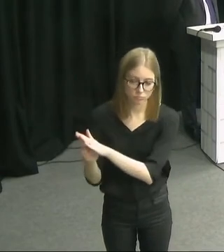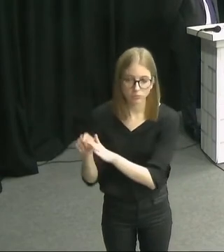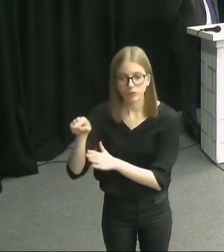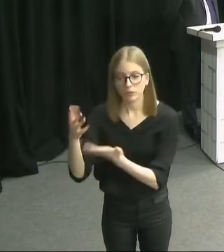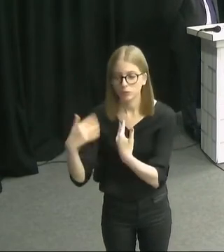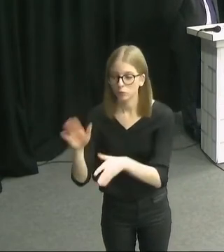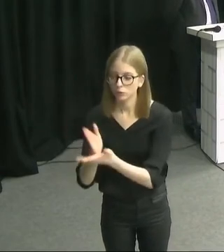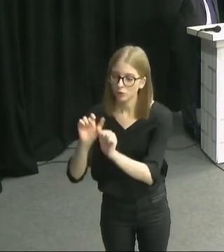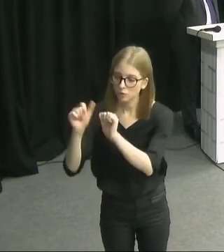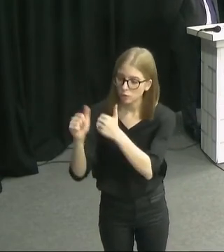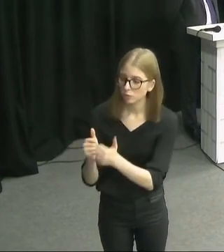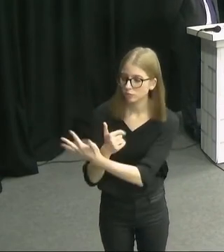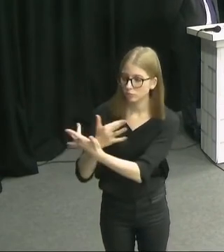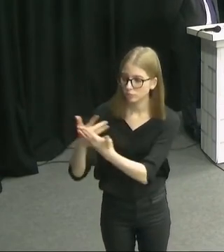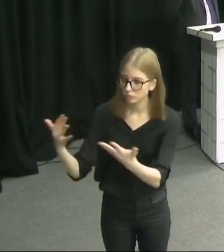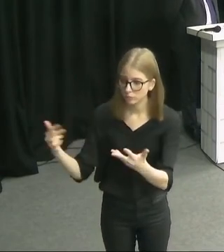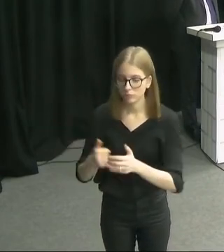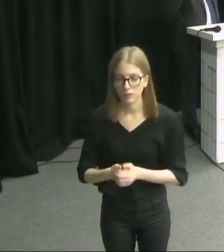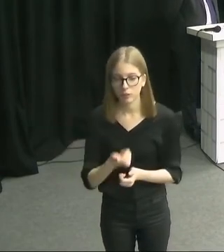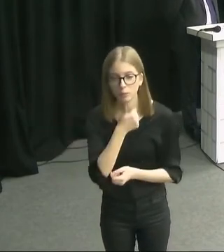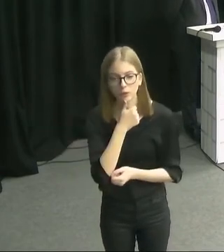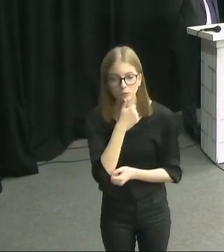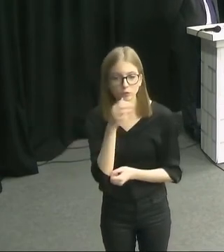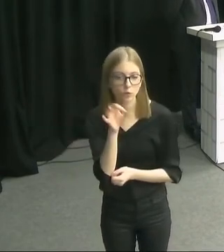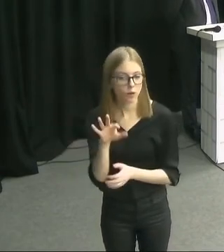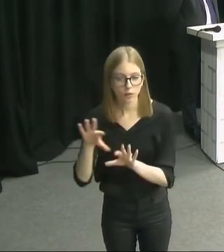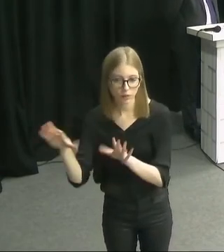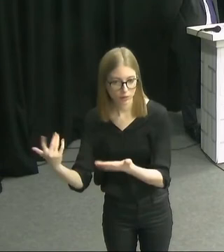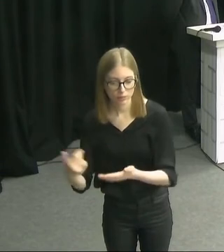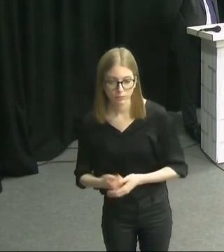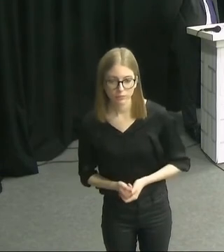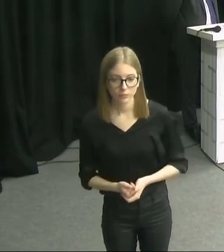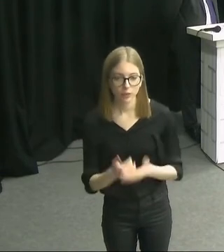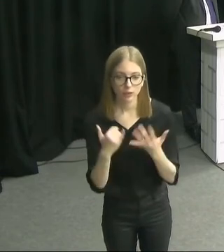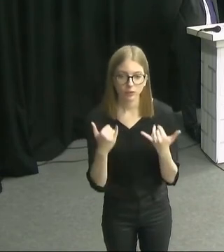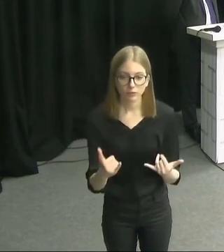questions. I've already found a few interesting questions.